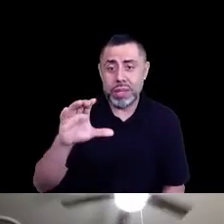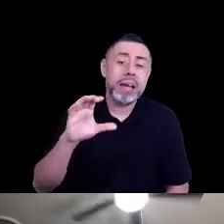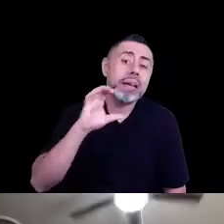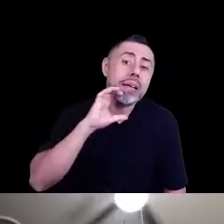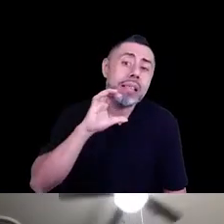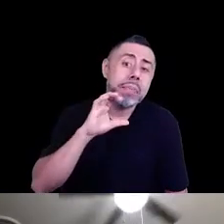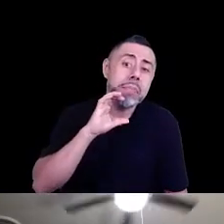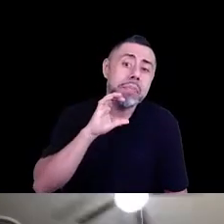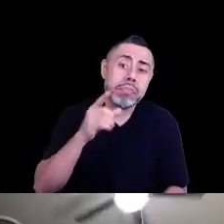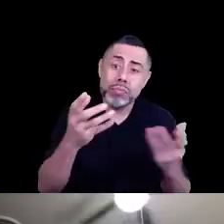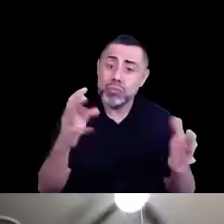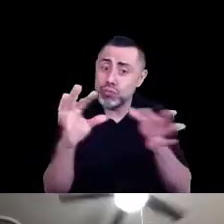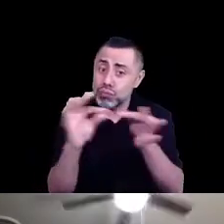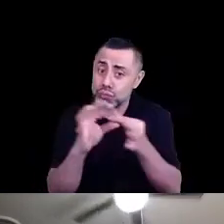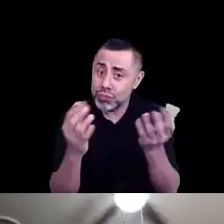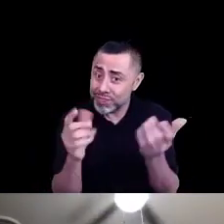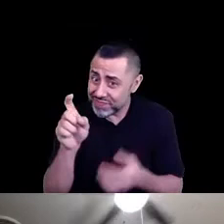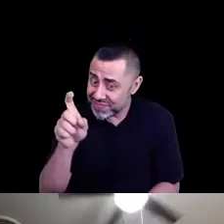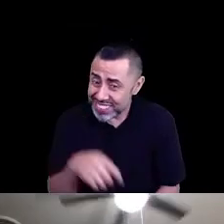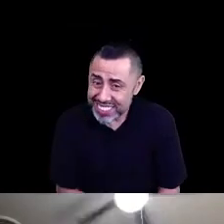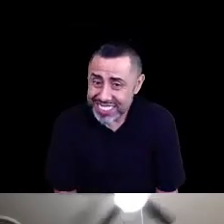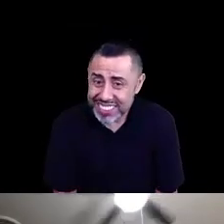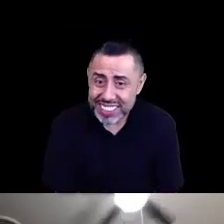anything this evening?